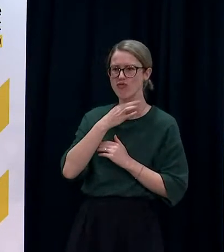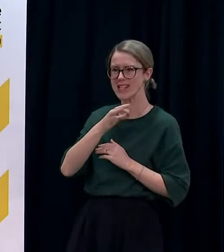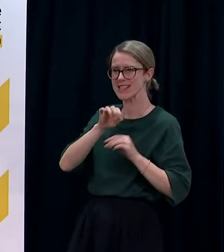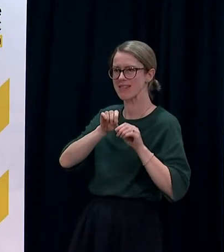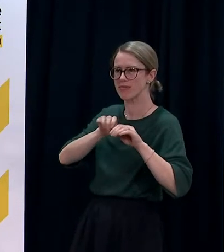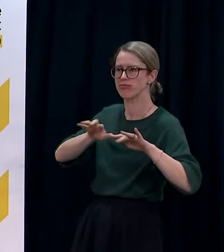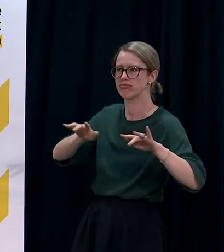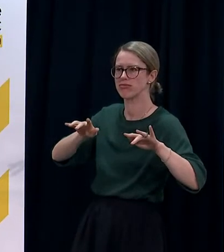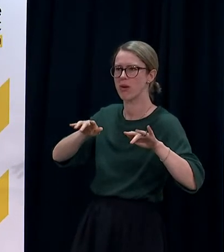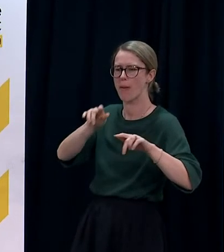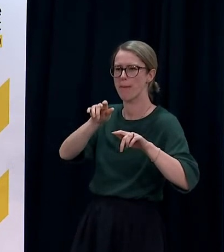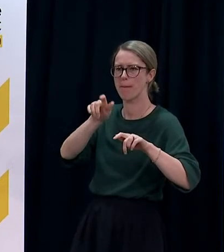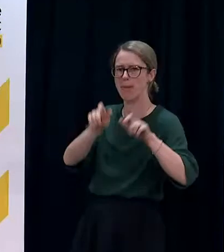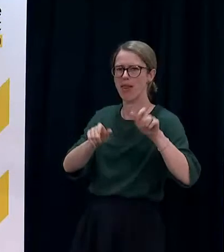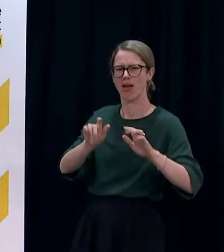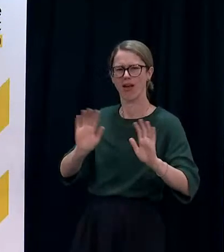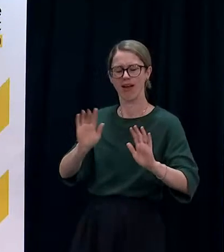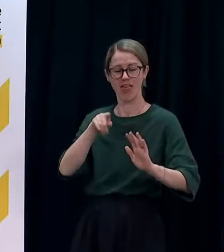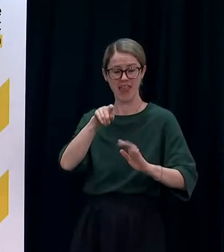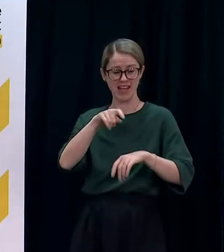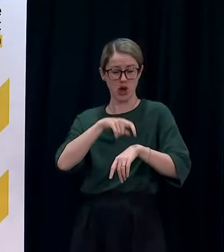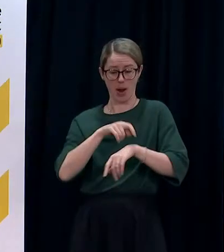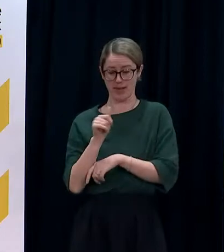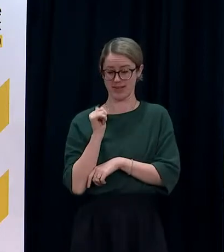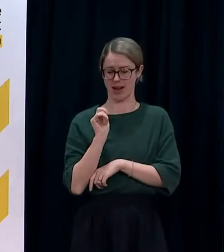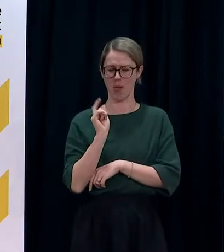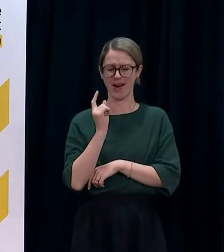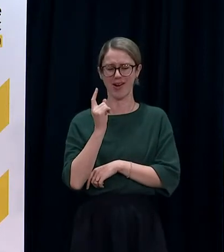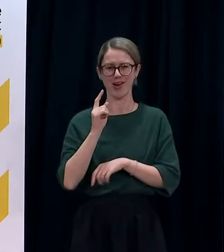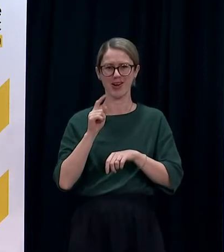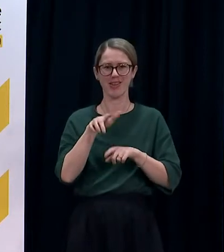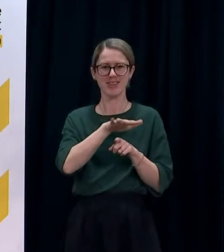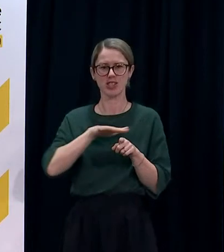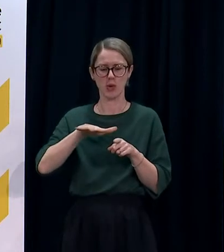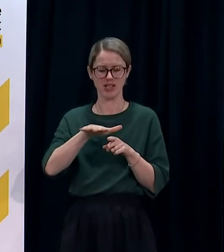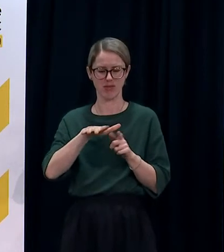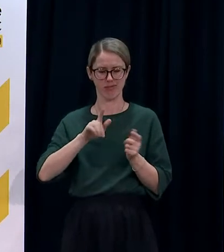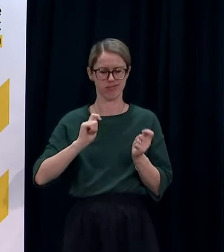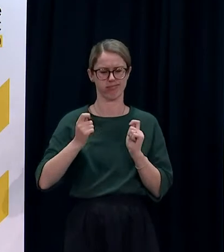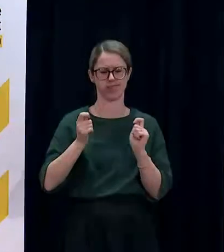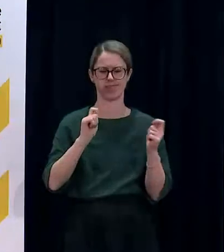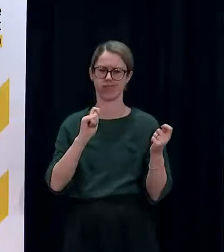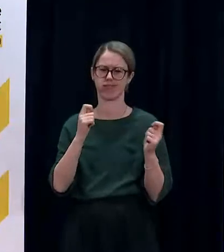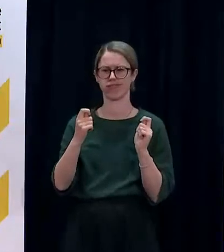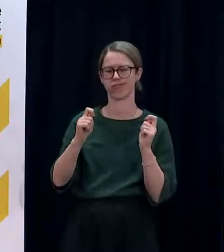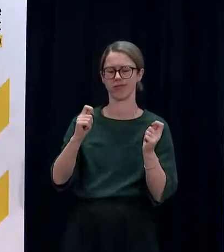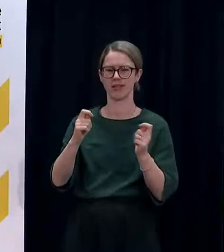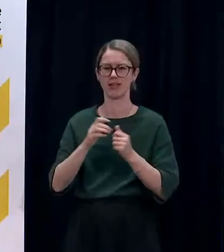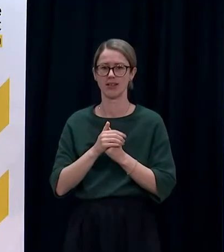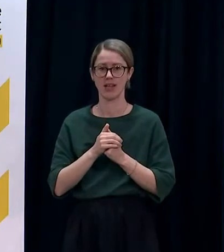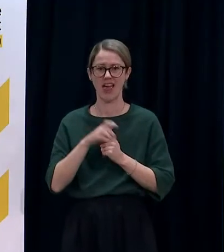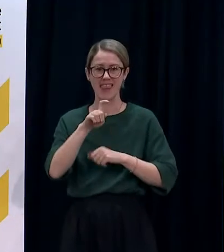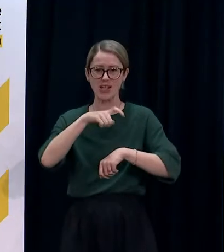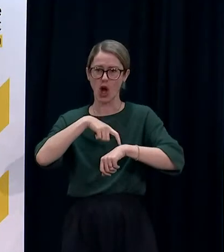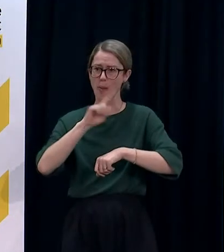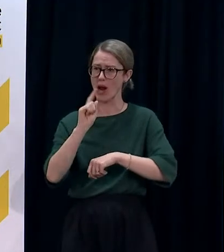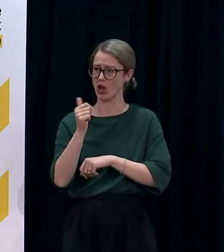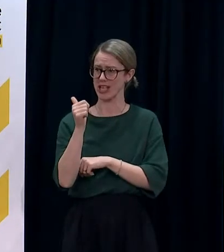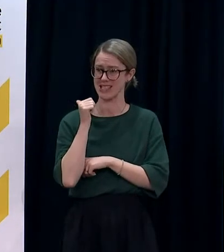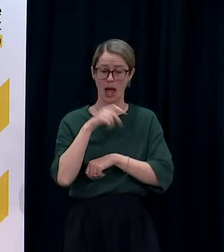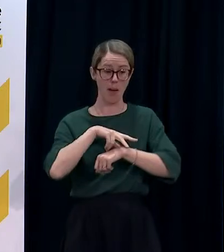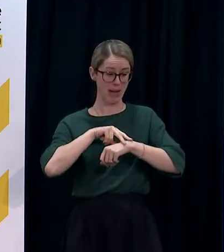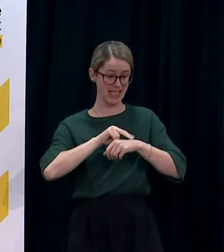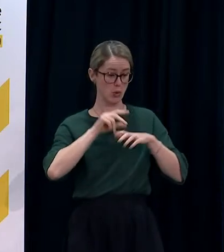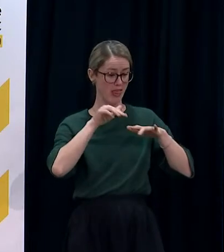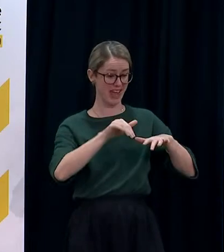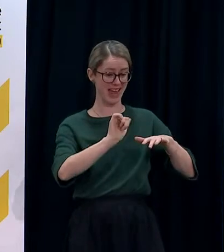evolving situation. At that point that the press conference was held yesterday, the police were still present at the address